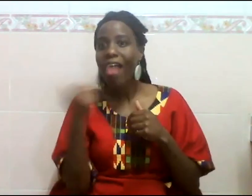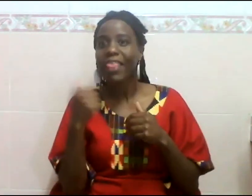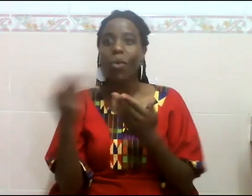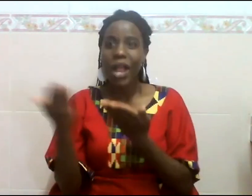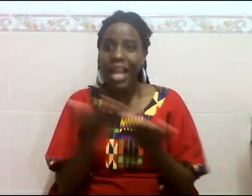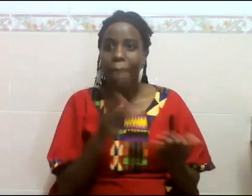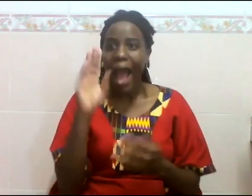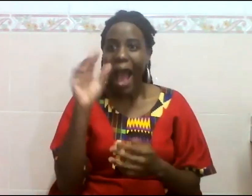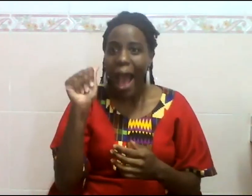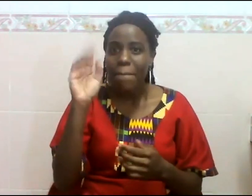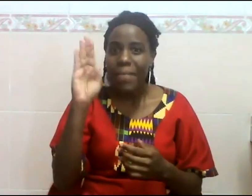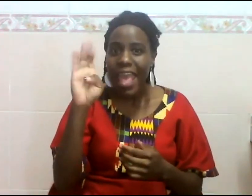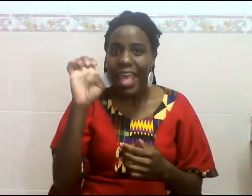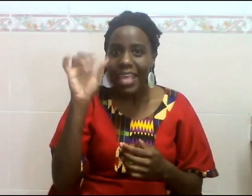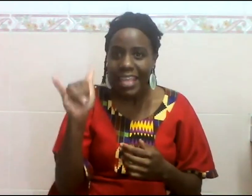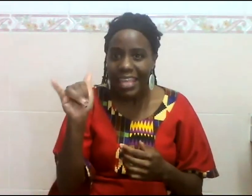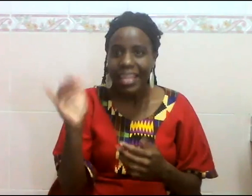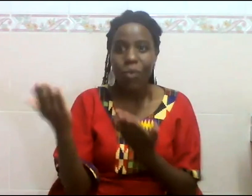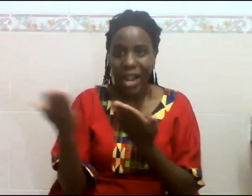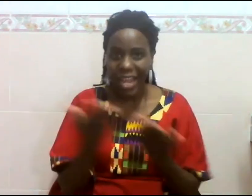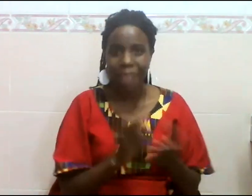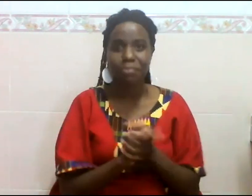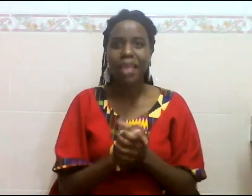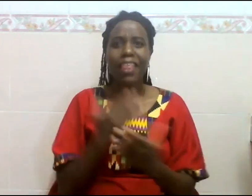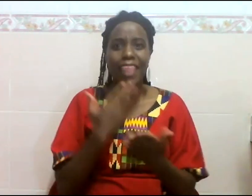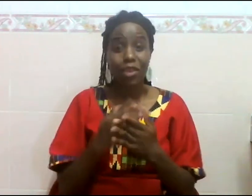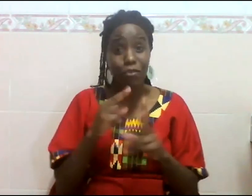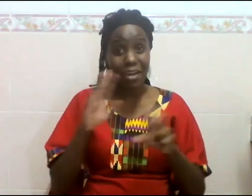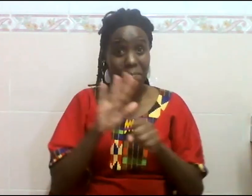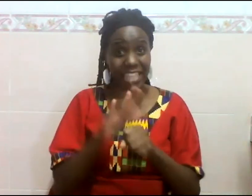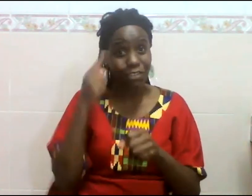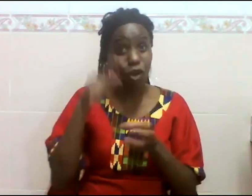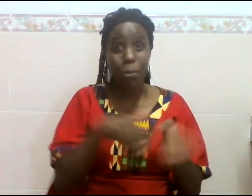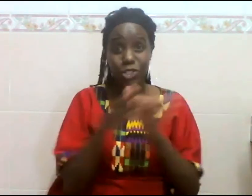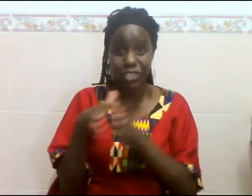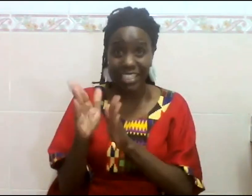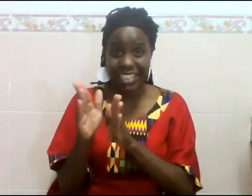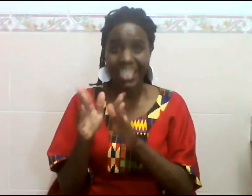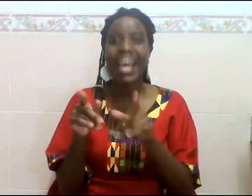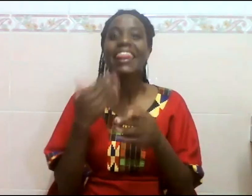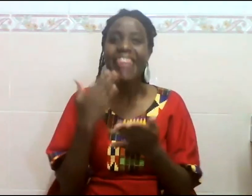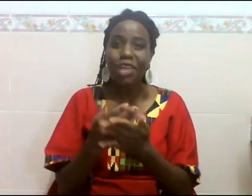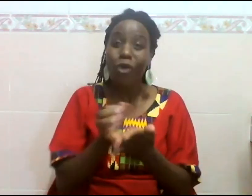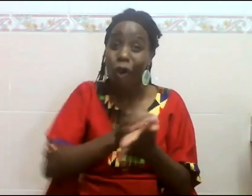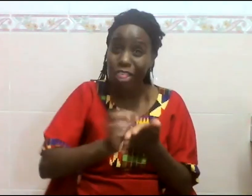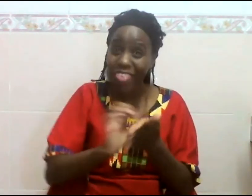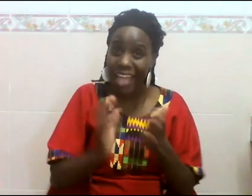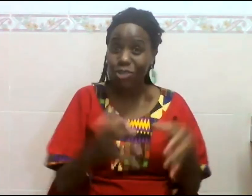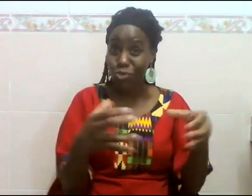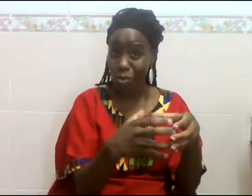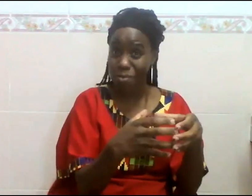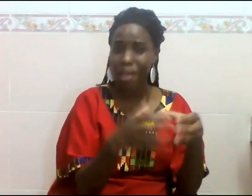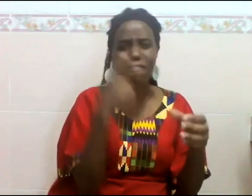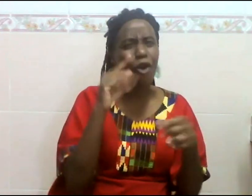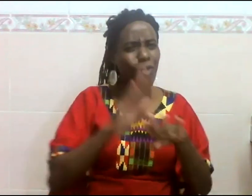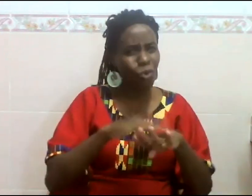Abby? Okay, thank you very much for the opportunity, and thank you for the authors for coming up with this. I